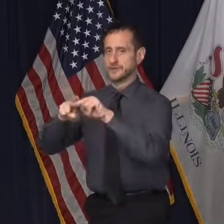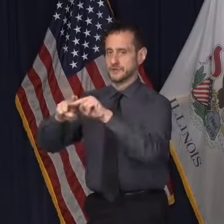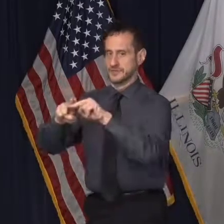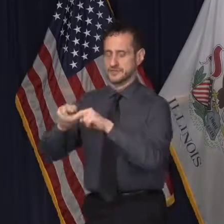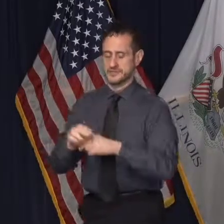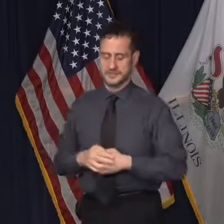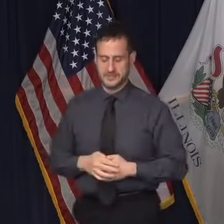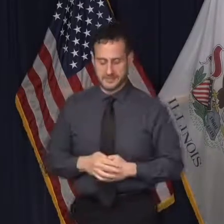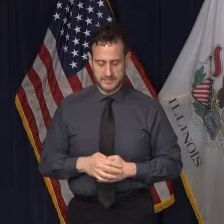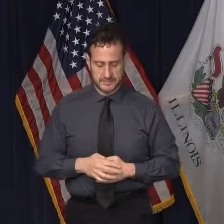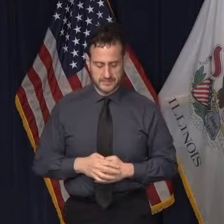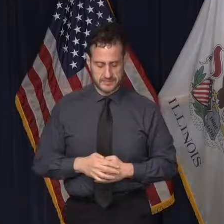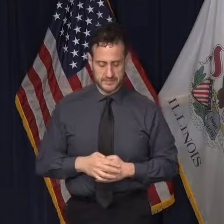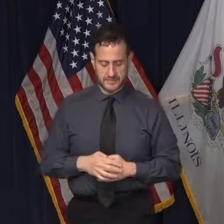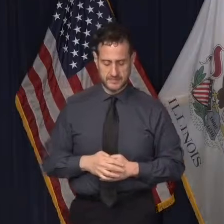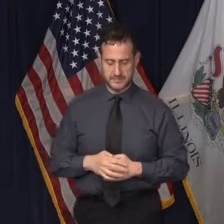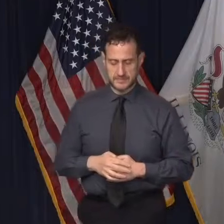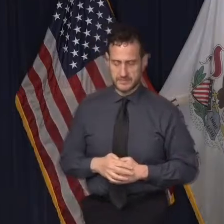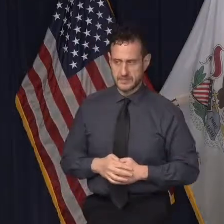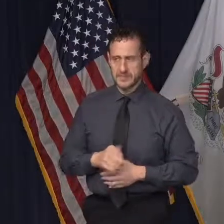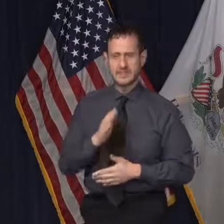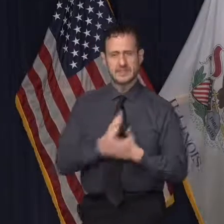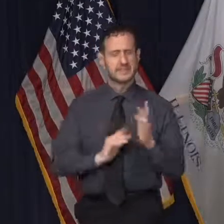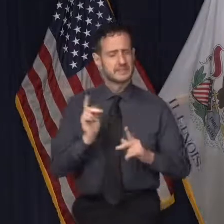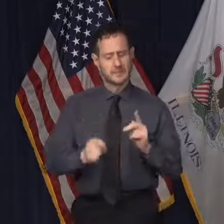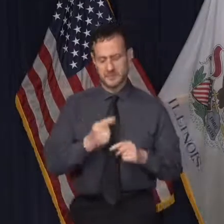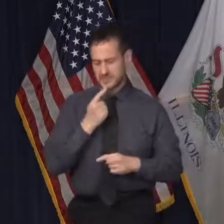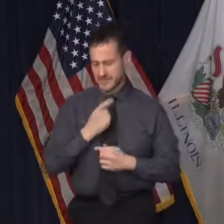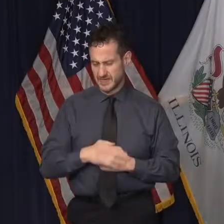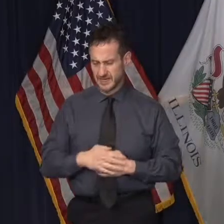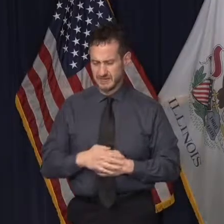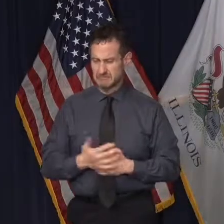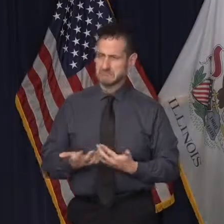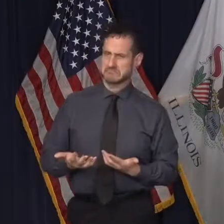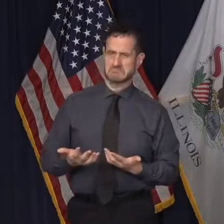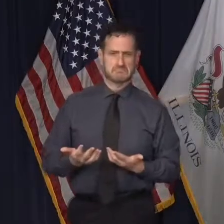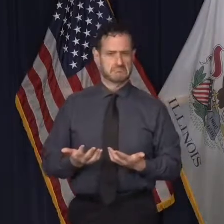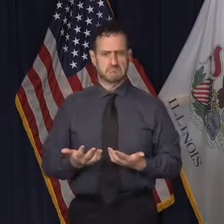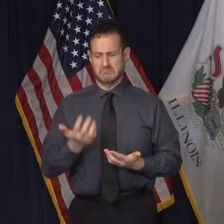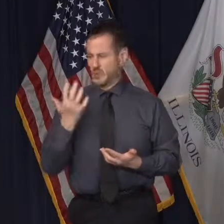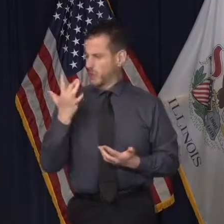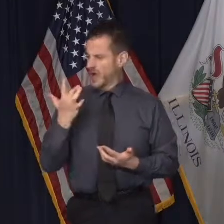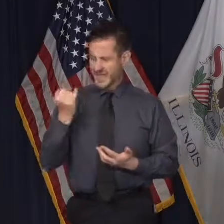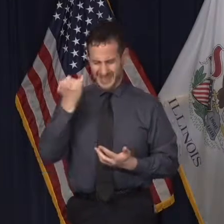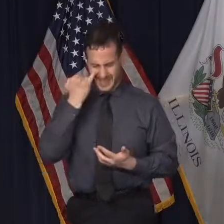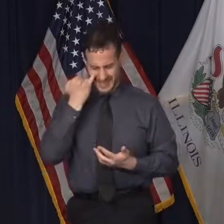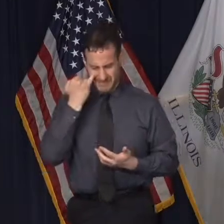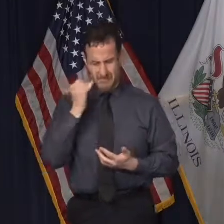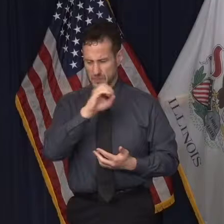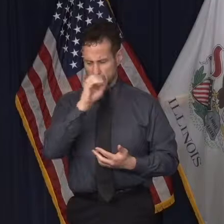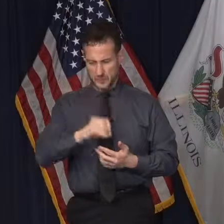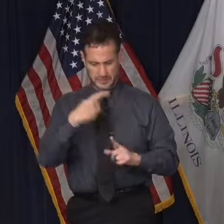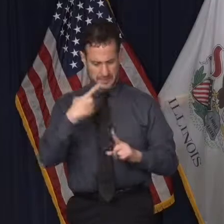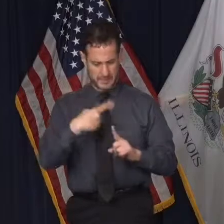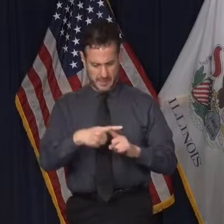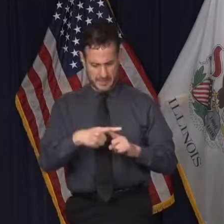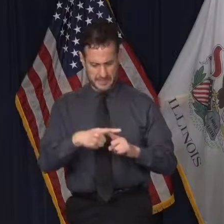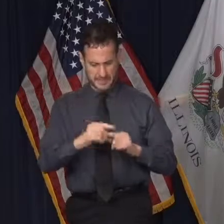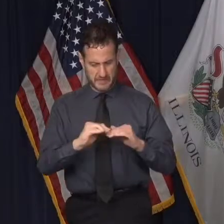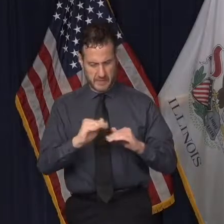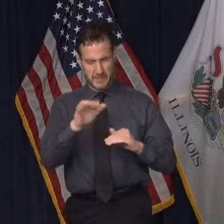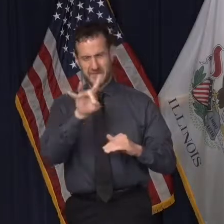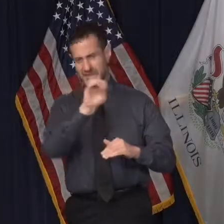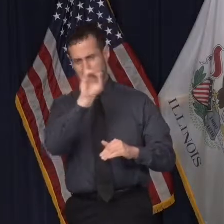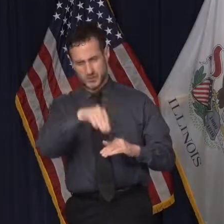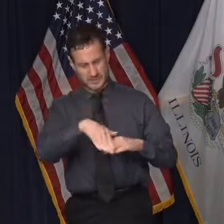increase. Some have asked why action is required when positivity rates balloon to 8%